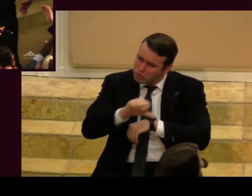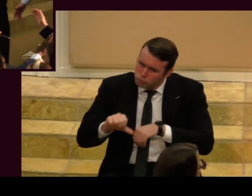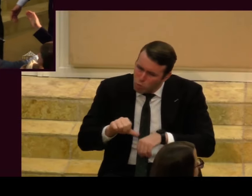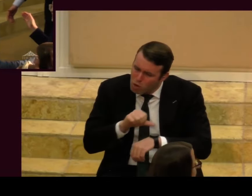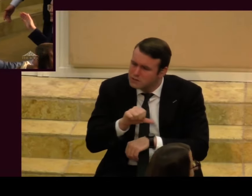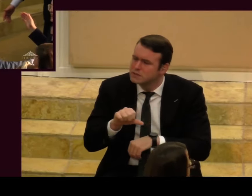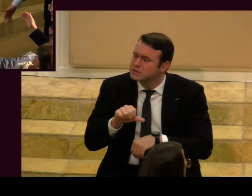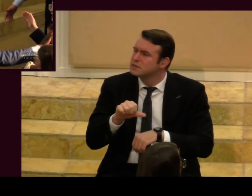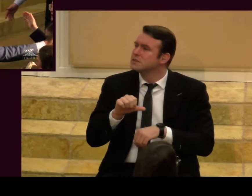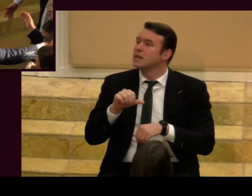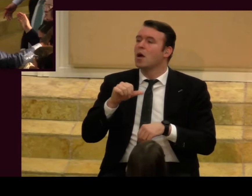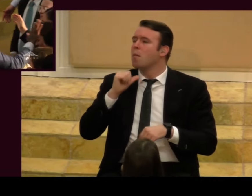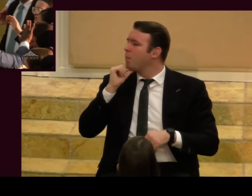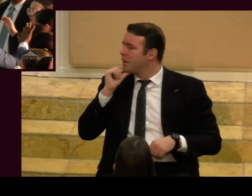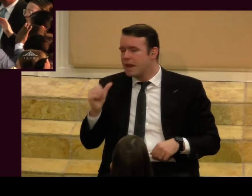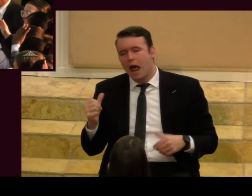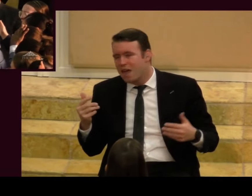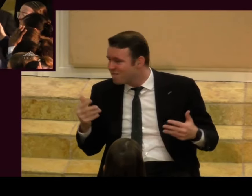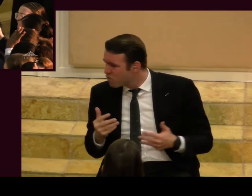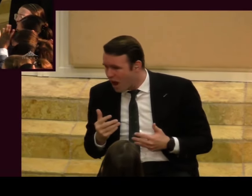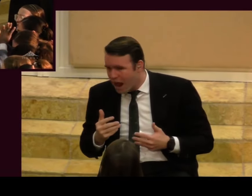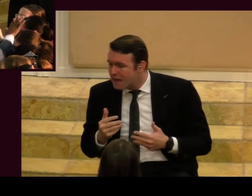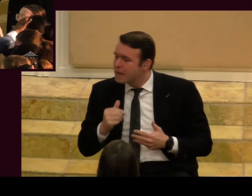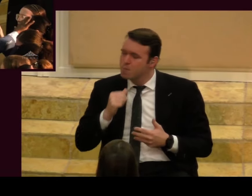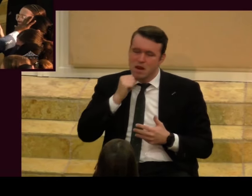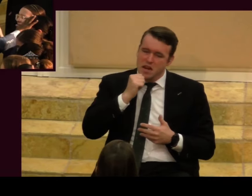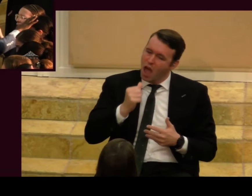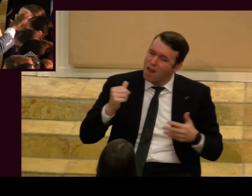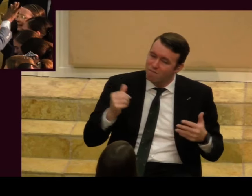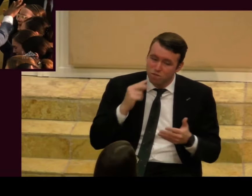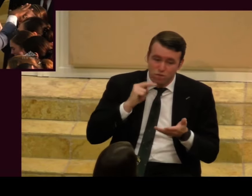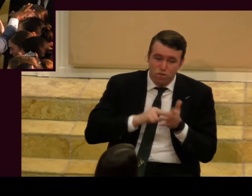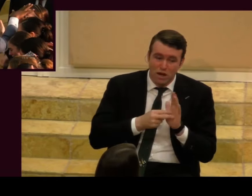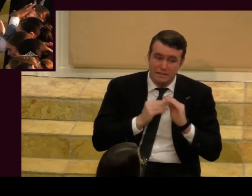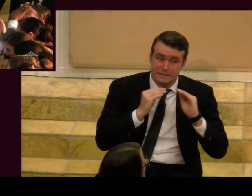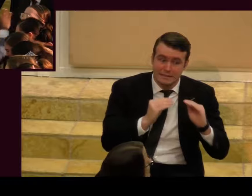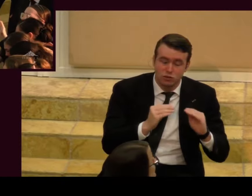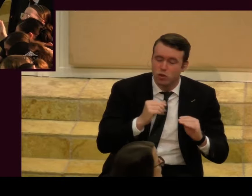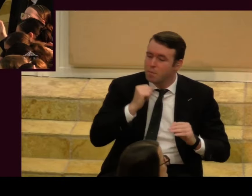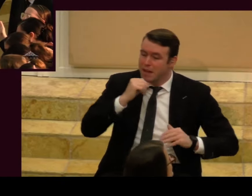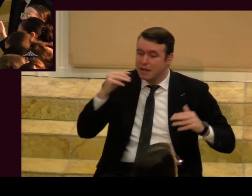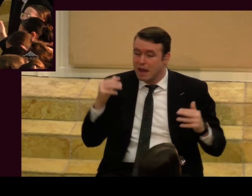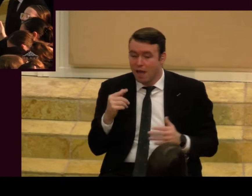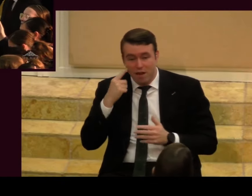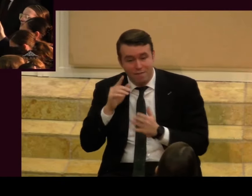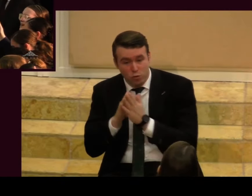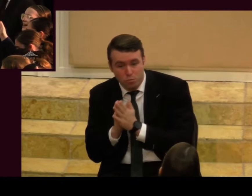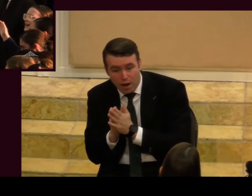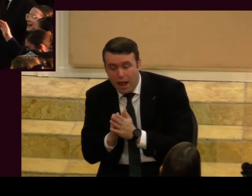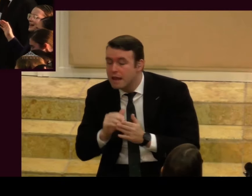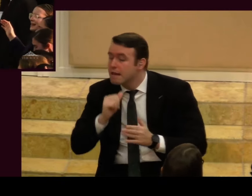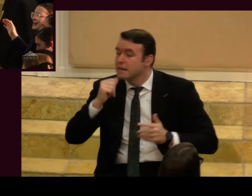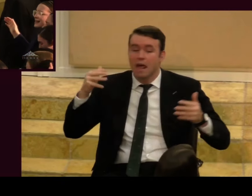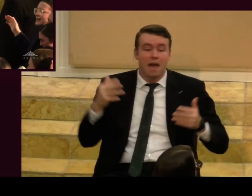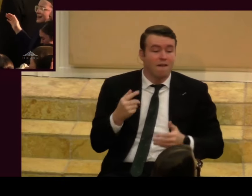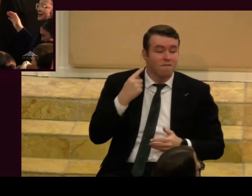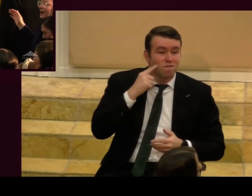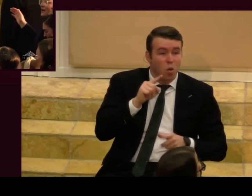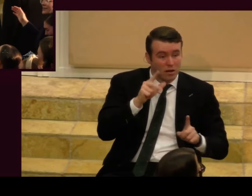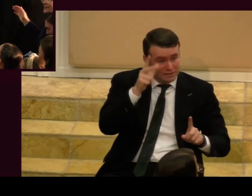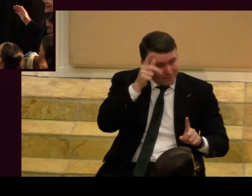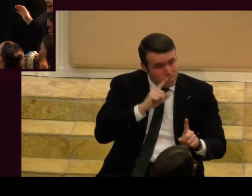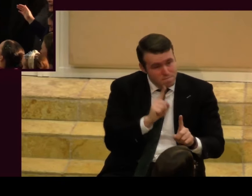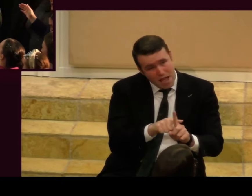has anointed you. Be not afraid. Be not afraid to teach. Be not afraid to pray. Be not